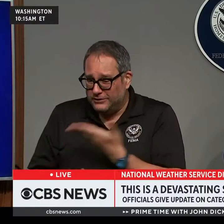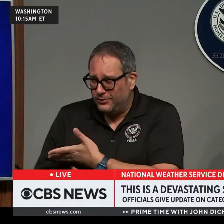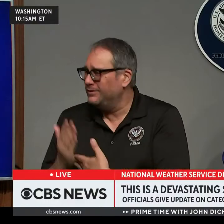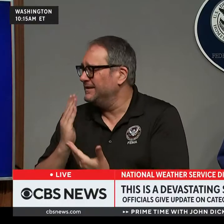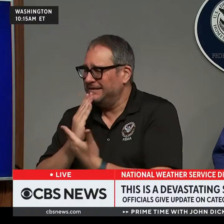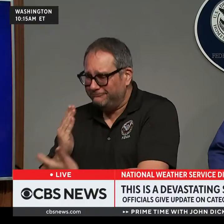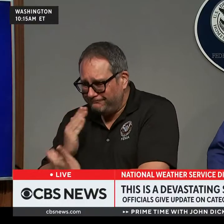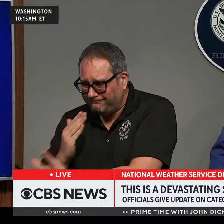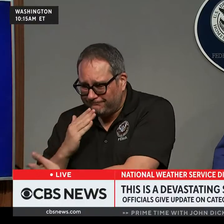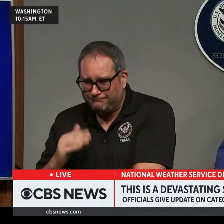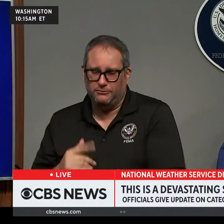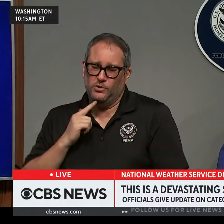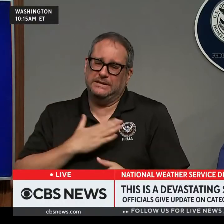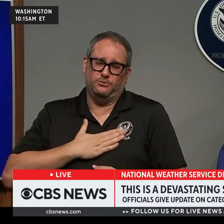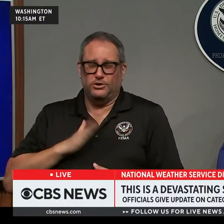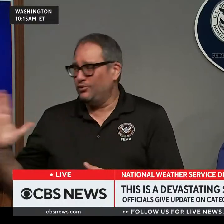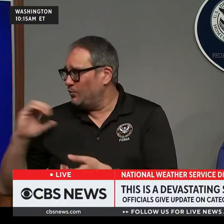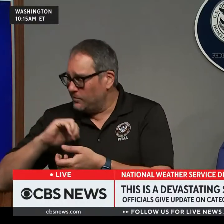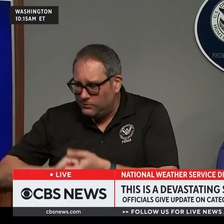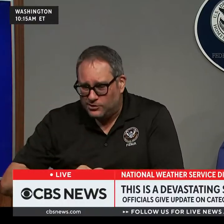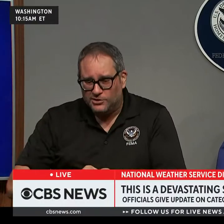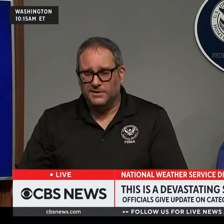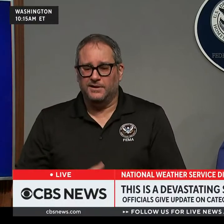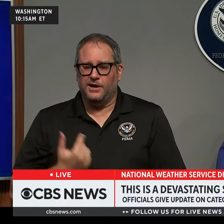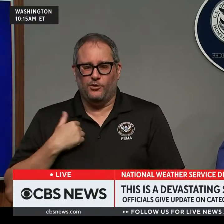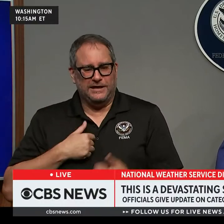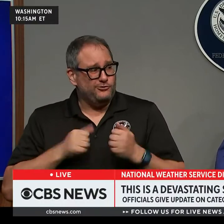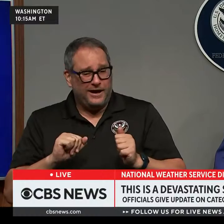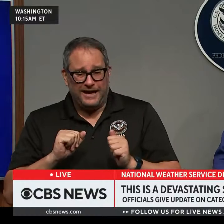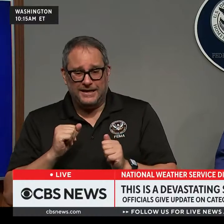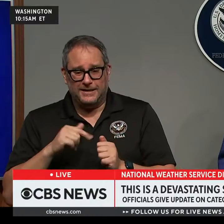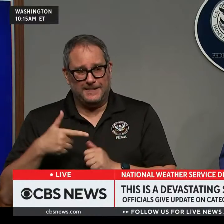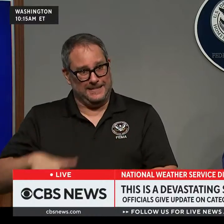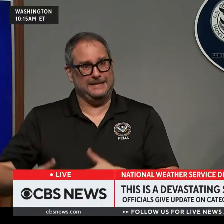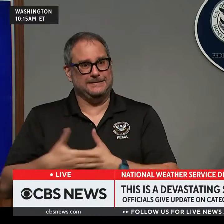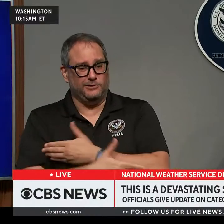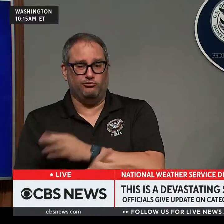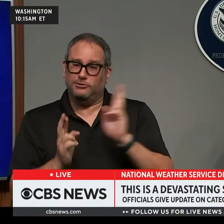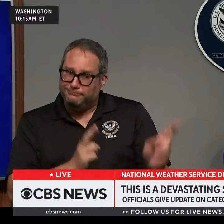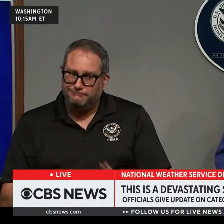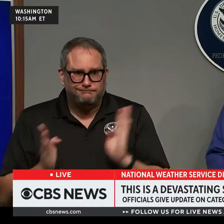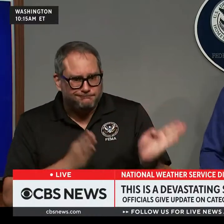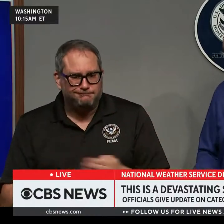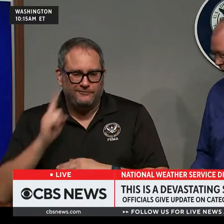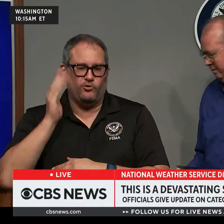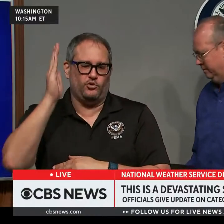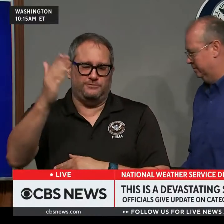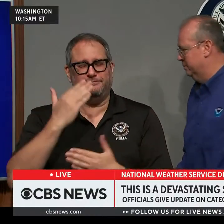make the country weather and climate ready, and together we're able to do it. So thank you very much.